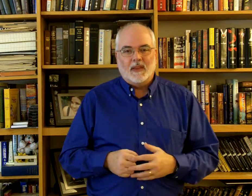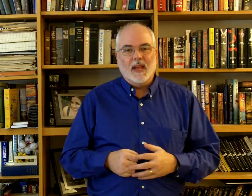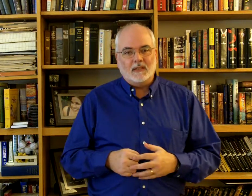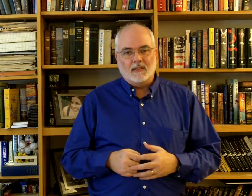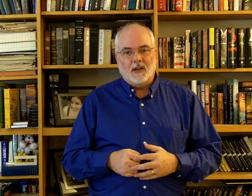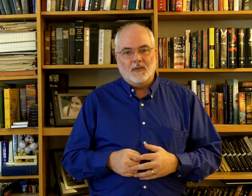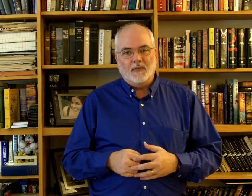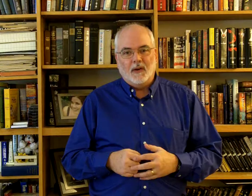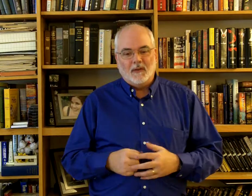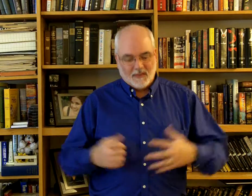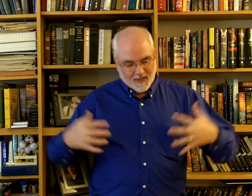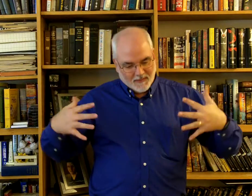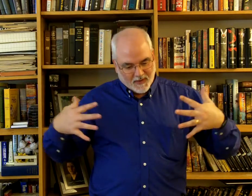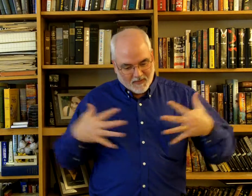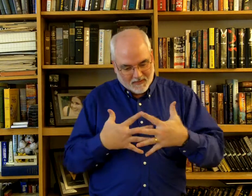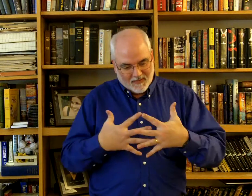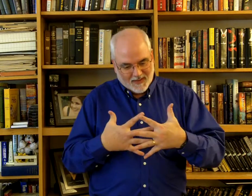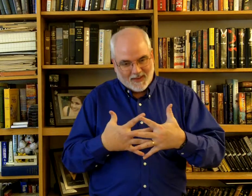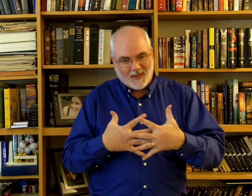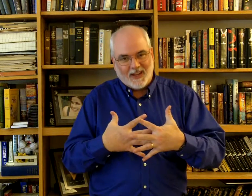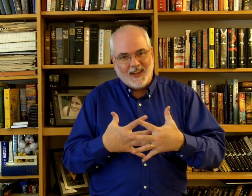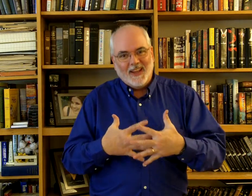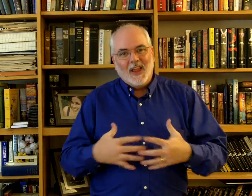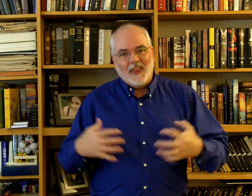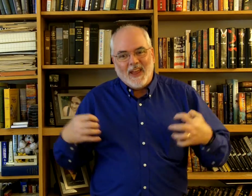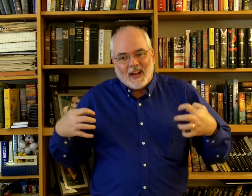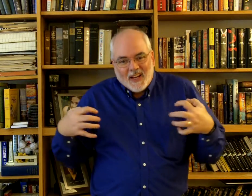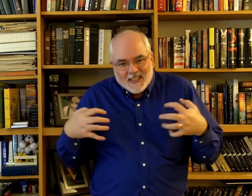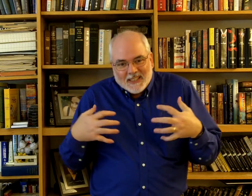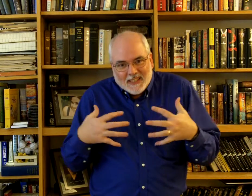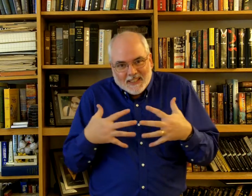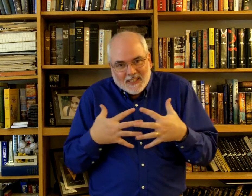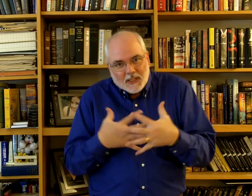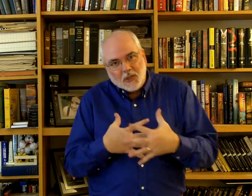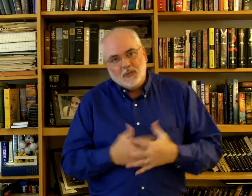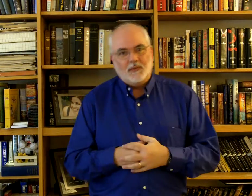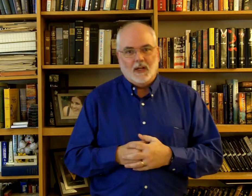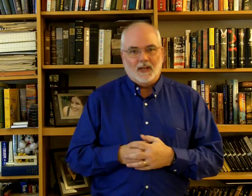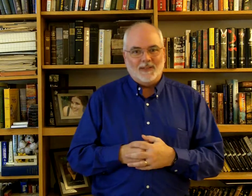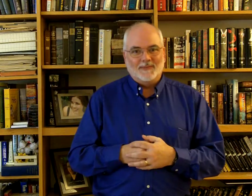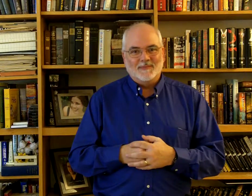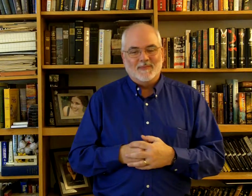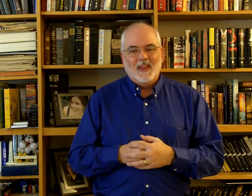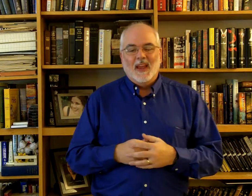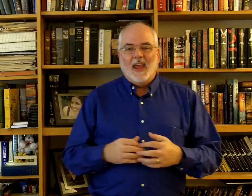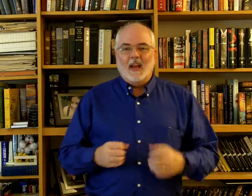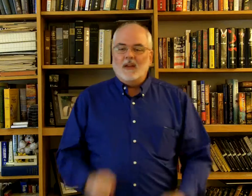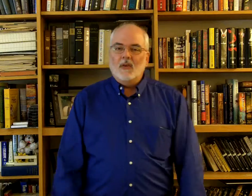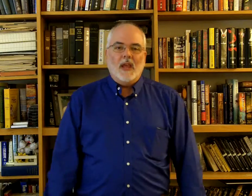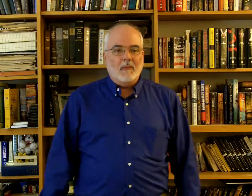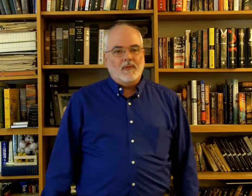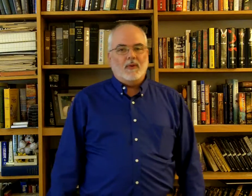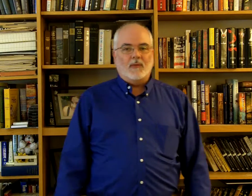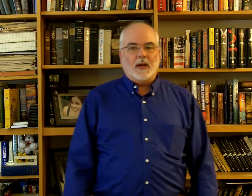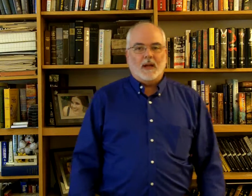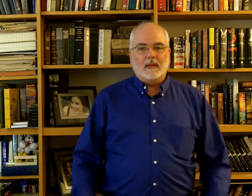that's a sign for fear. Okay? That feeling. And you can't be afraid like this.